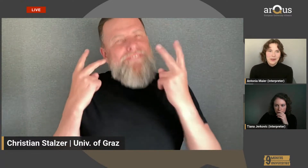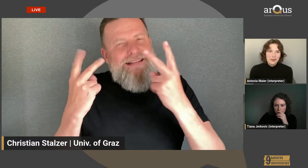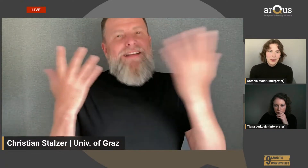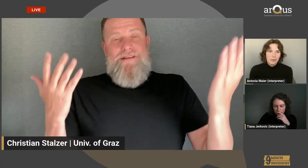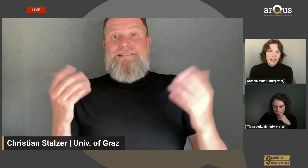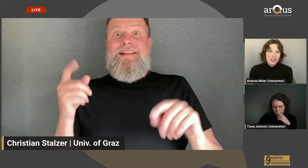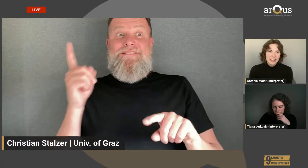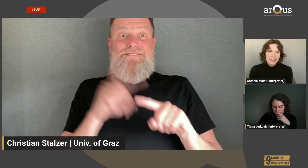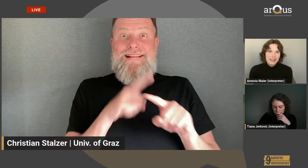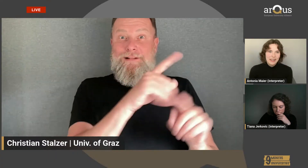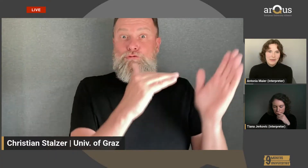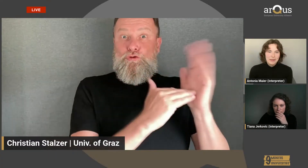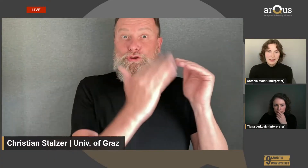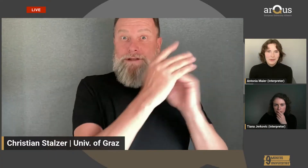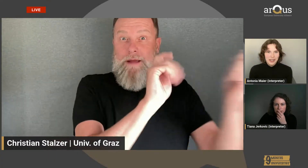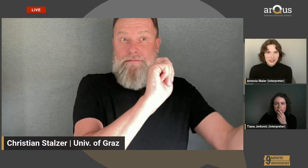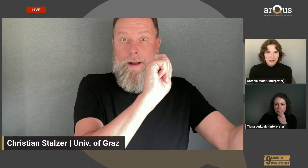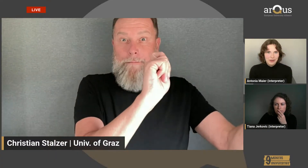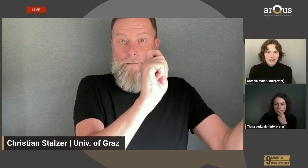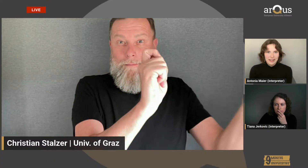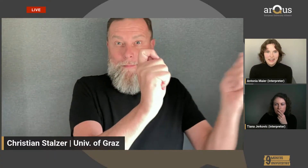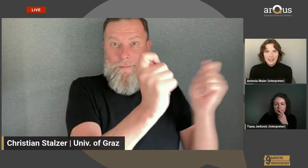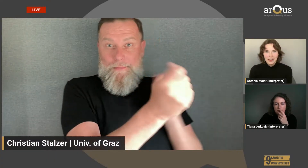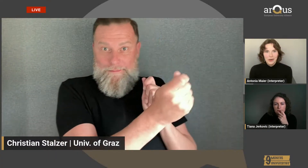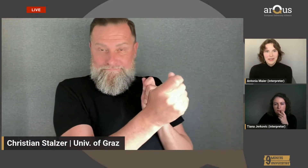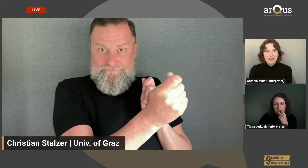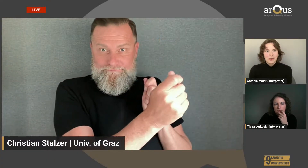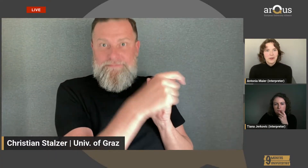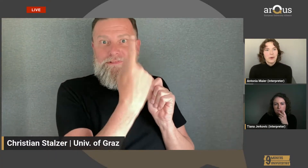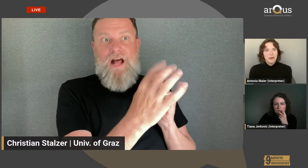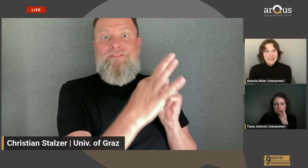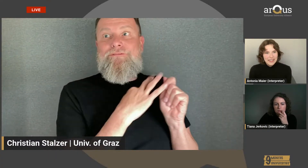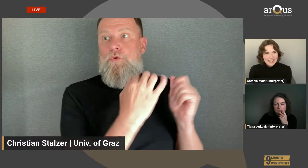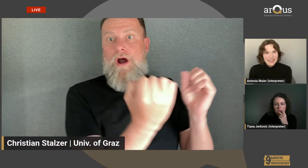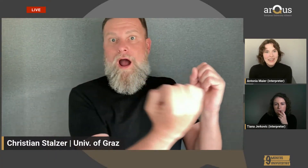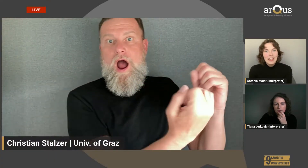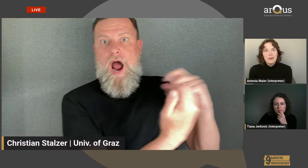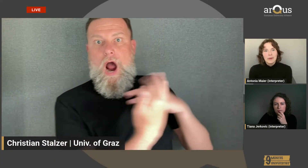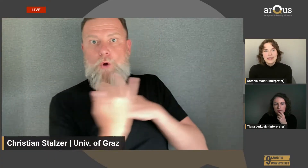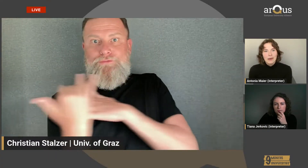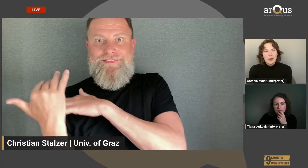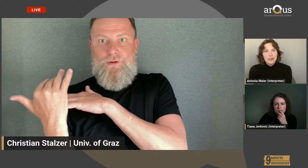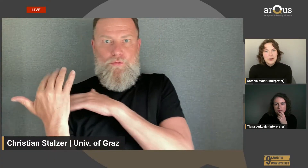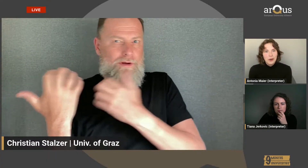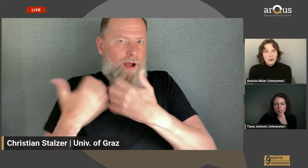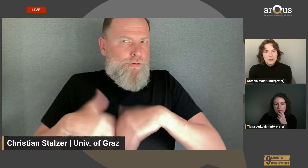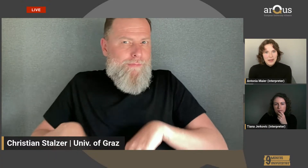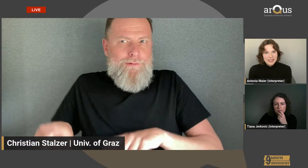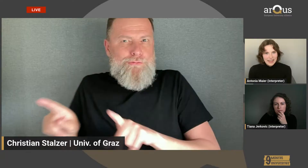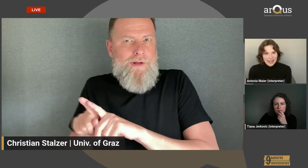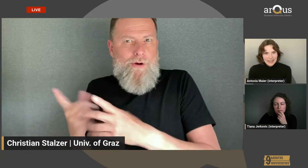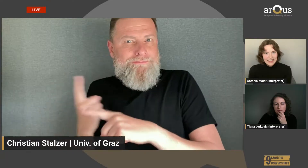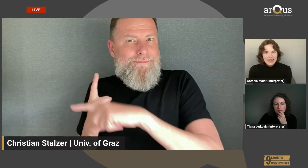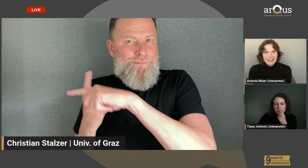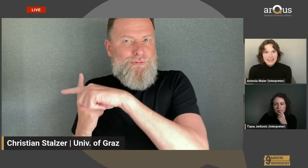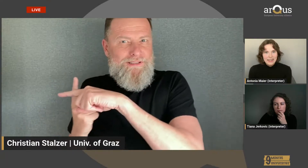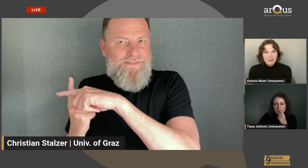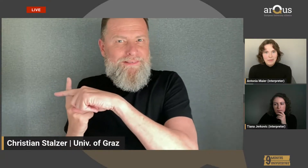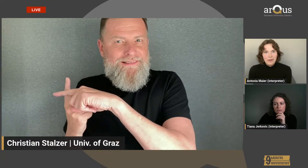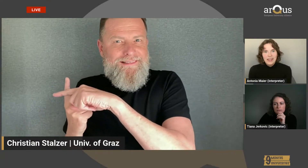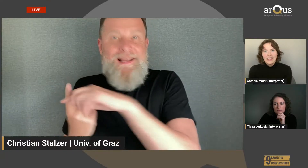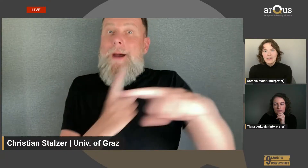it's also a budget situation, or not always easy, But I want to close by saying